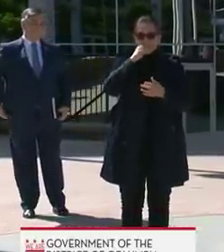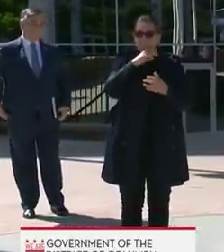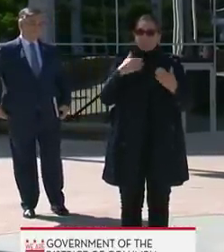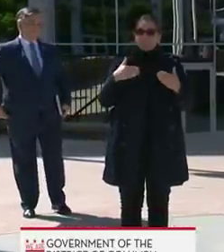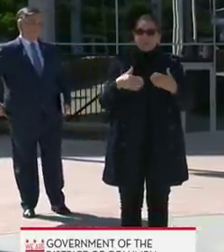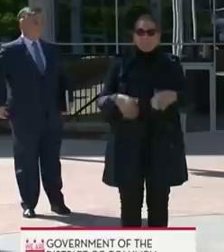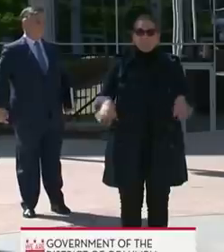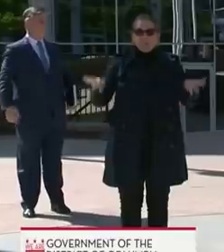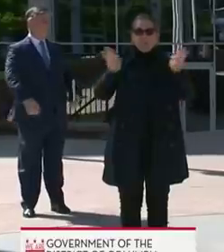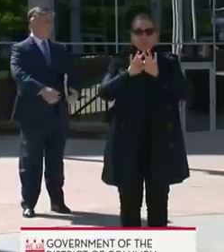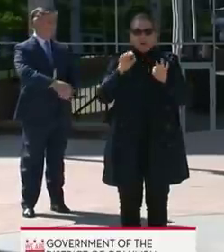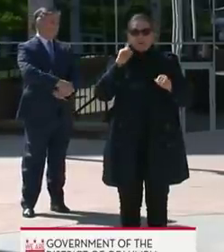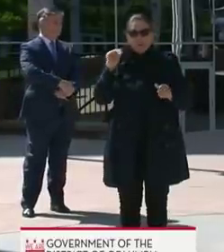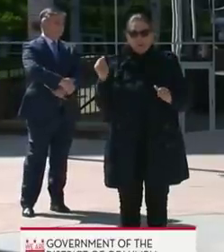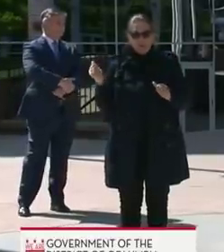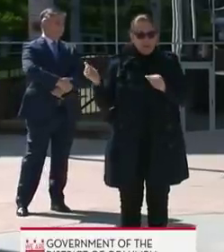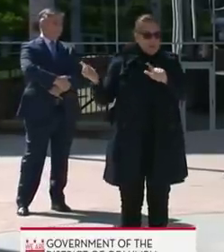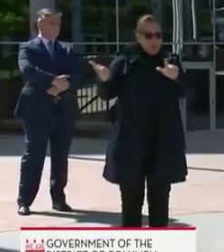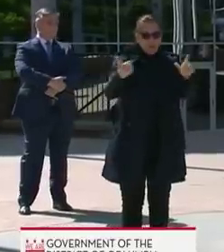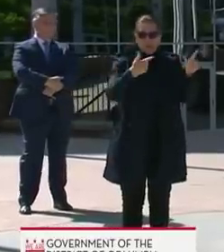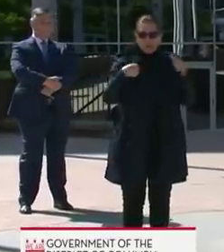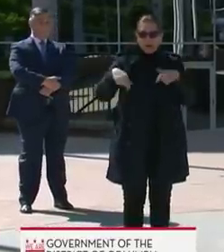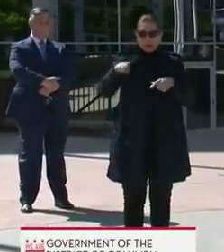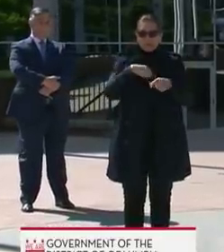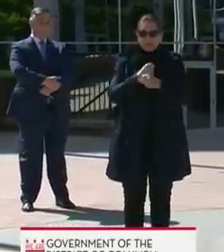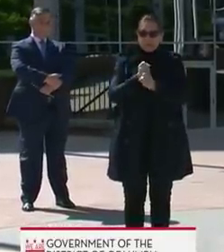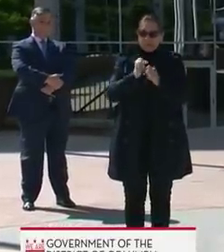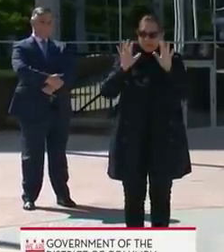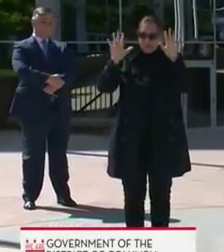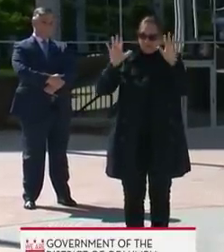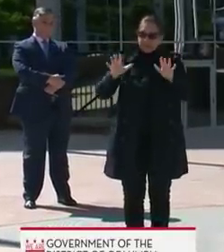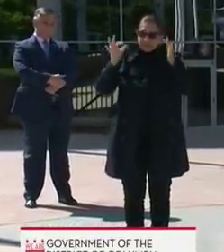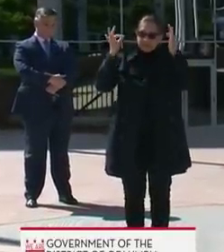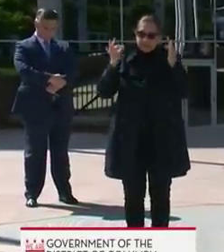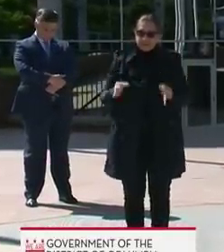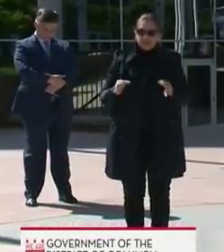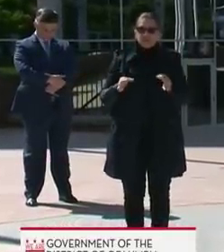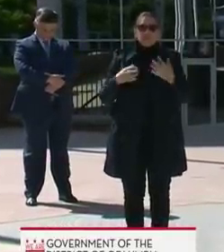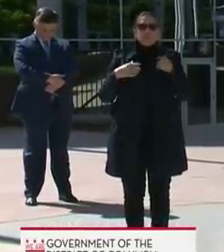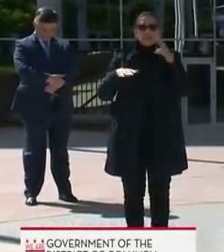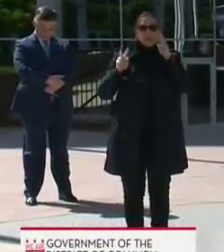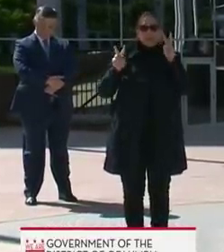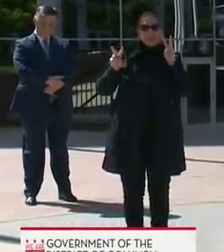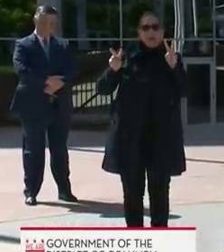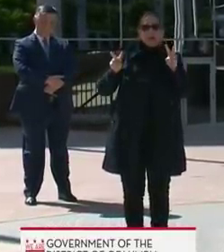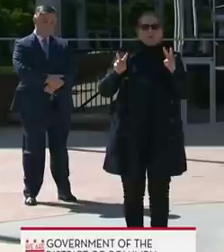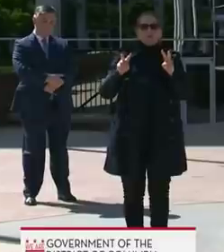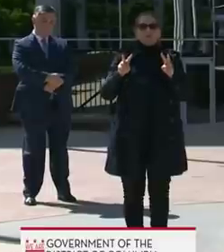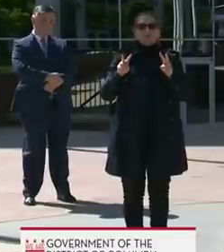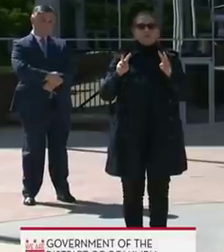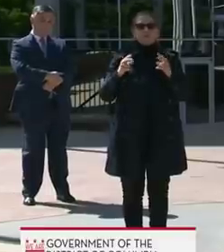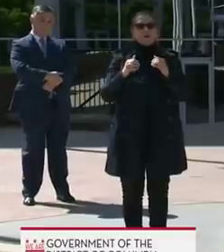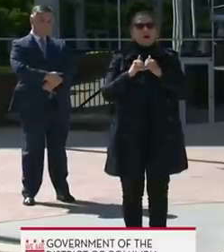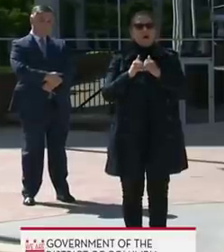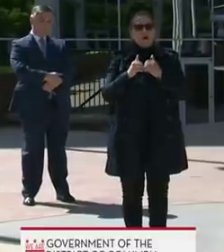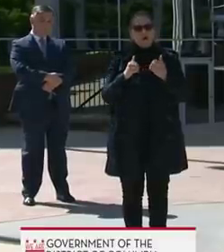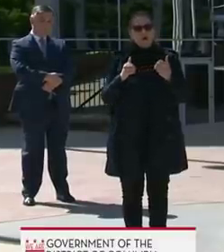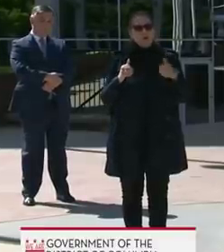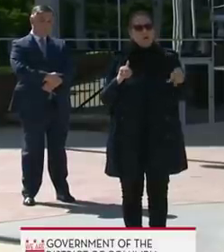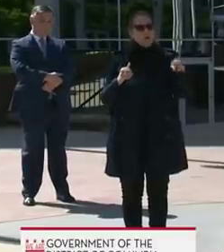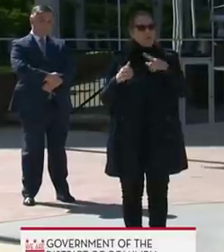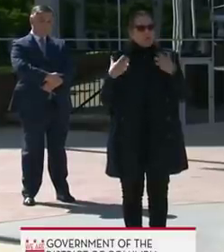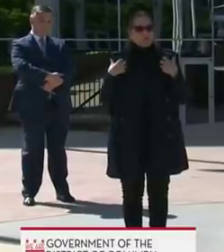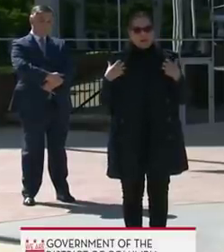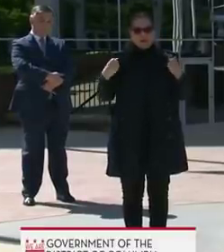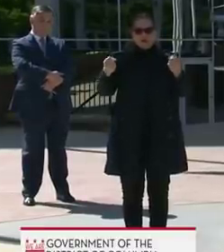decisions, to continue to look forward to how the district will recover from this. We already know that we will need to